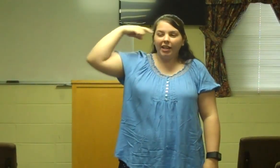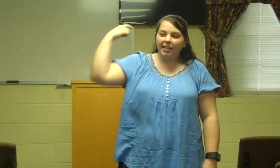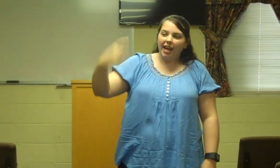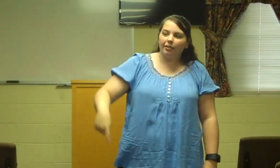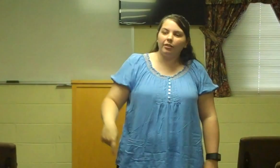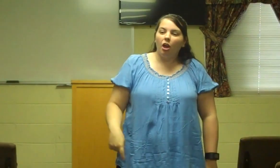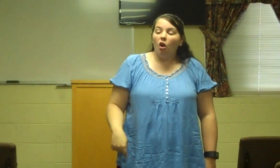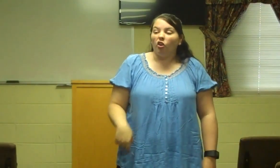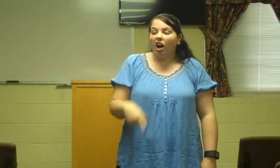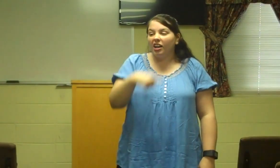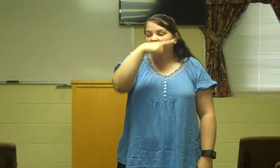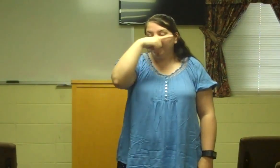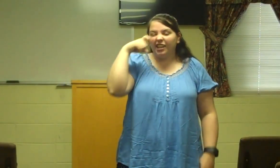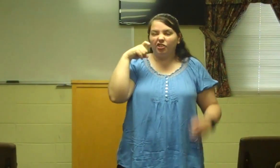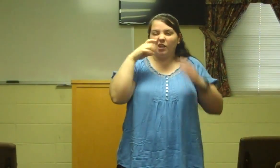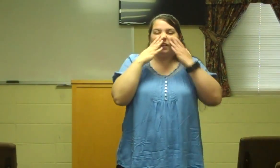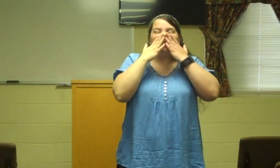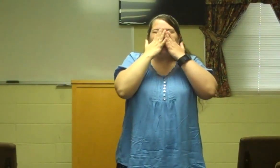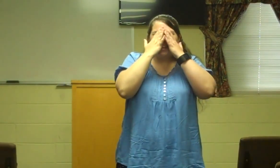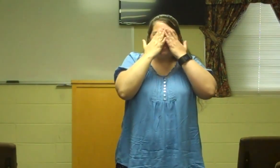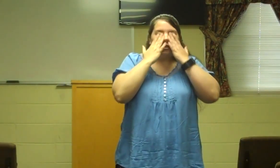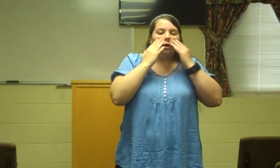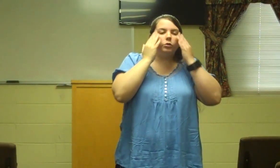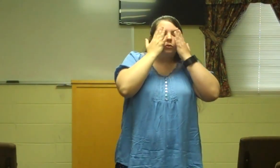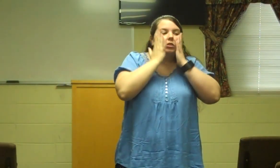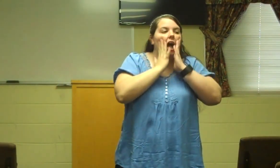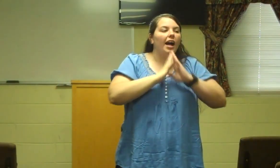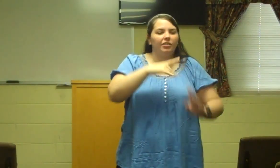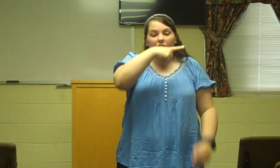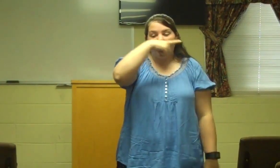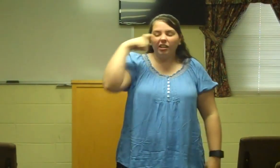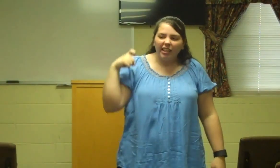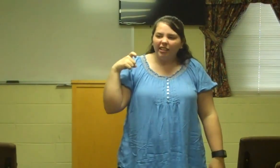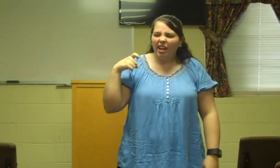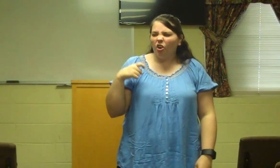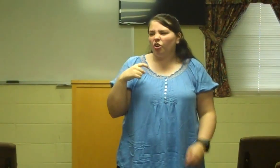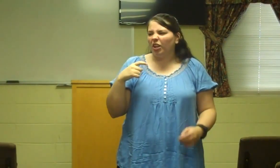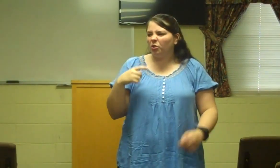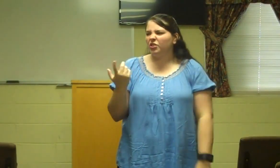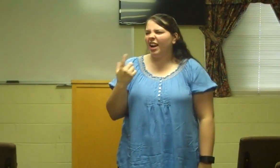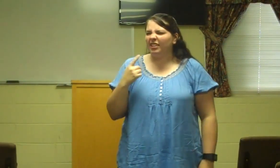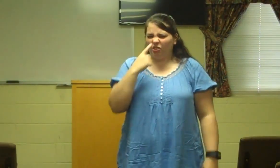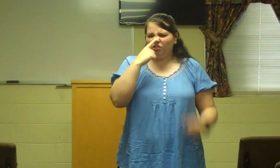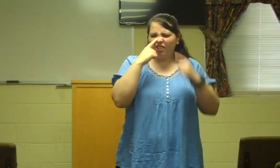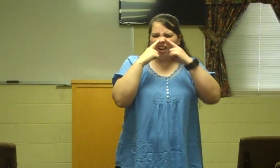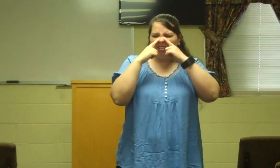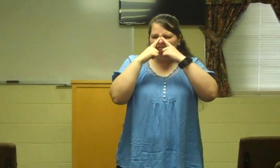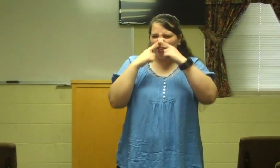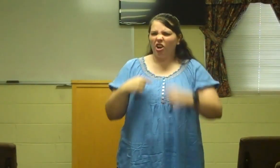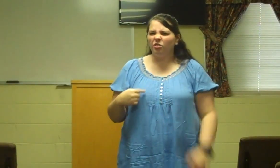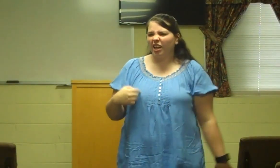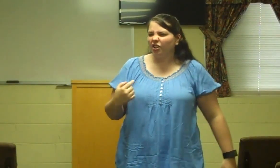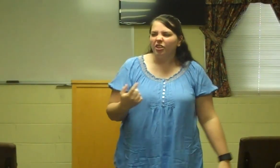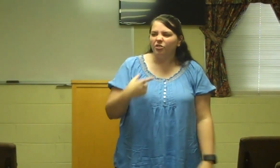sweating to death, or ugly because you're talking about the face, the nose, the eyes, ugly, or like when you say ugly, your nose kind of crinkles